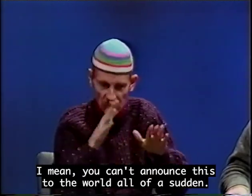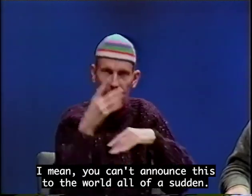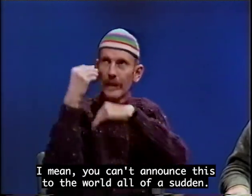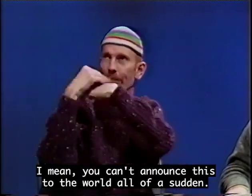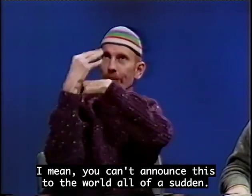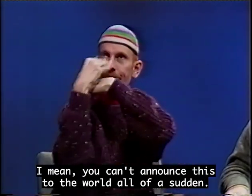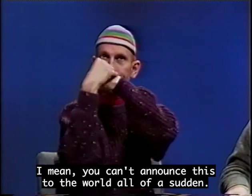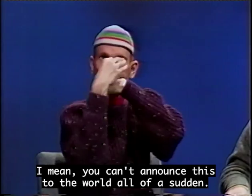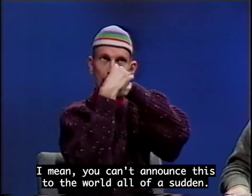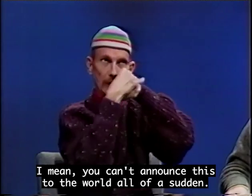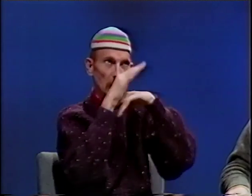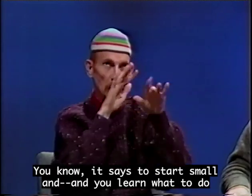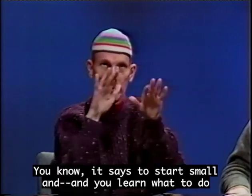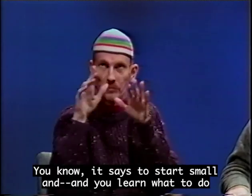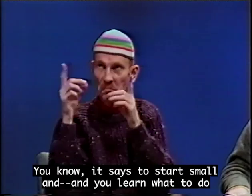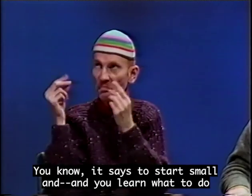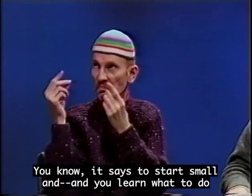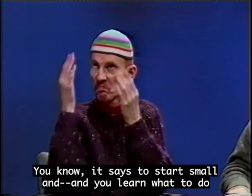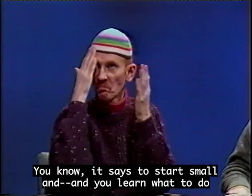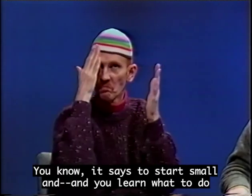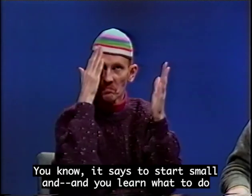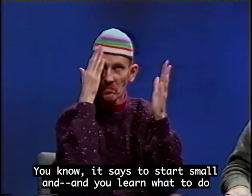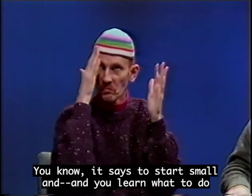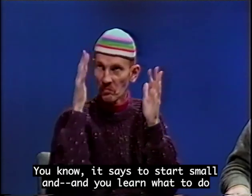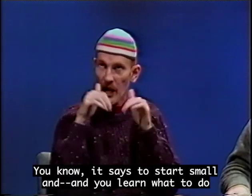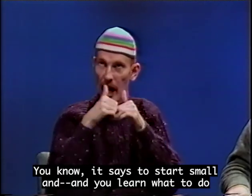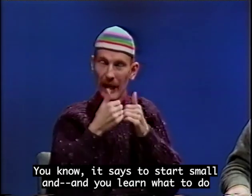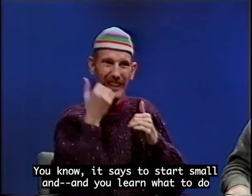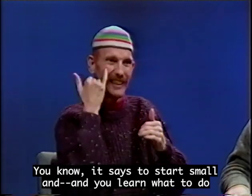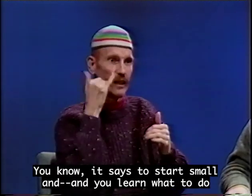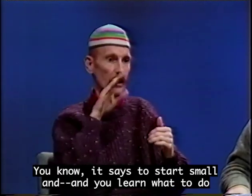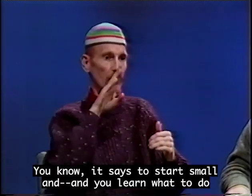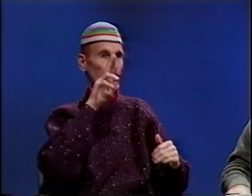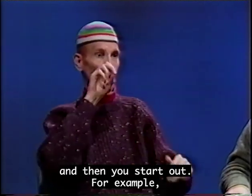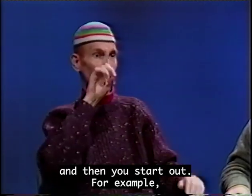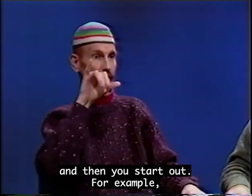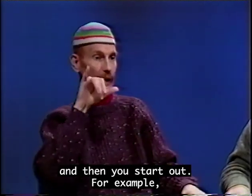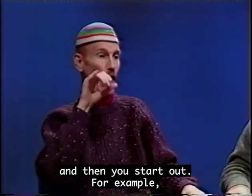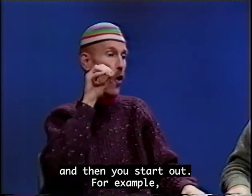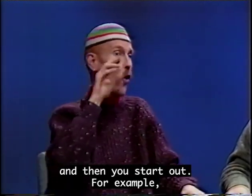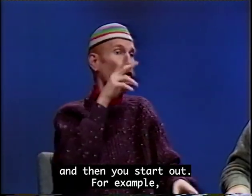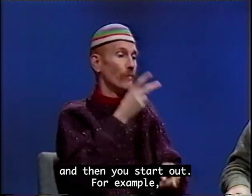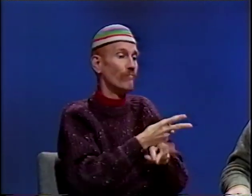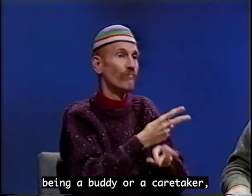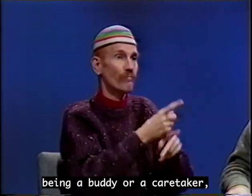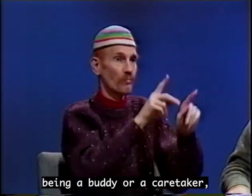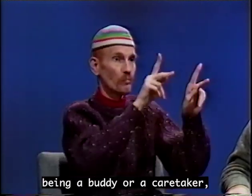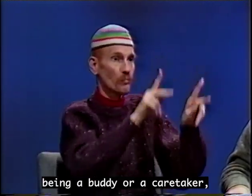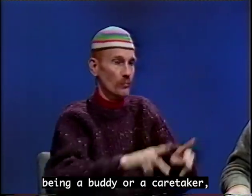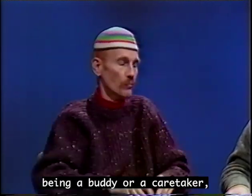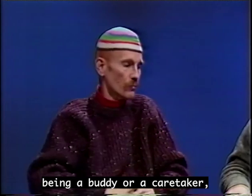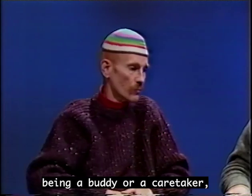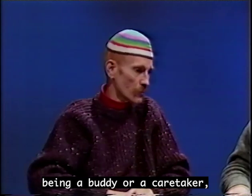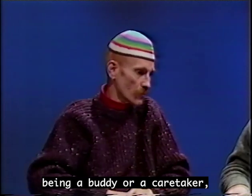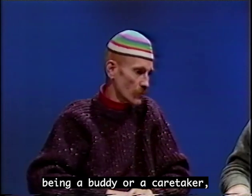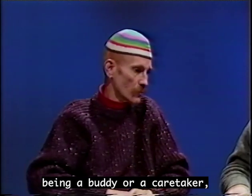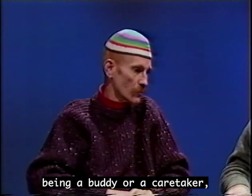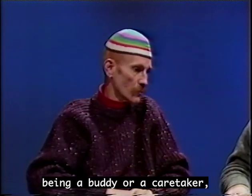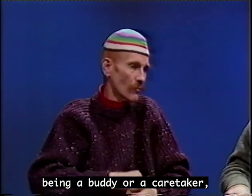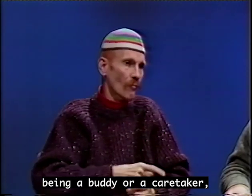announce this to the world all of a sudden, you know. It says to start small, and you learn what to do, and then you start out. For example, being a buddy or a caretaker,